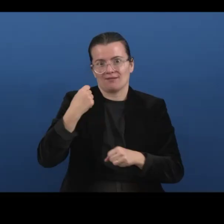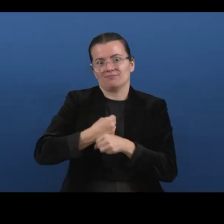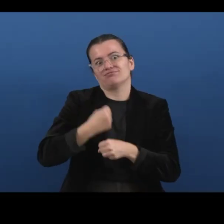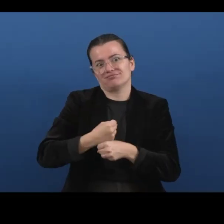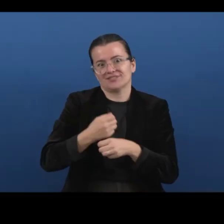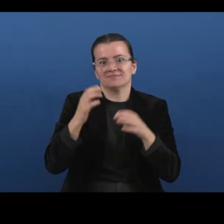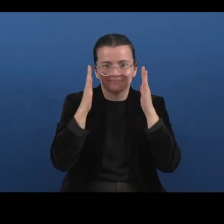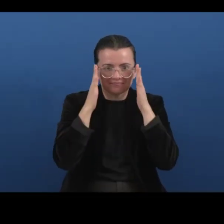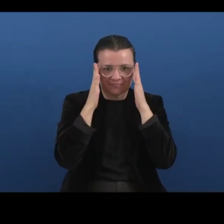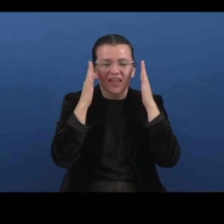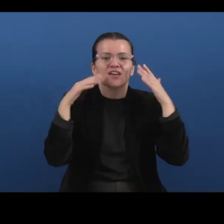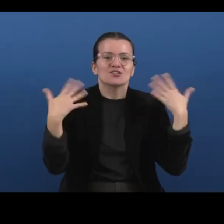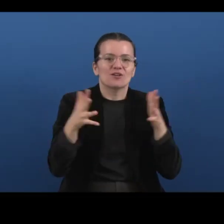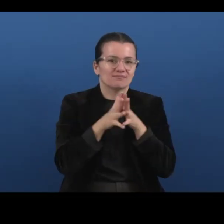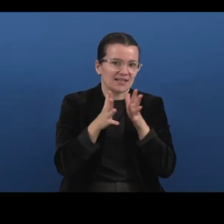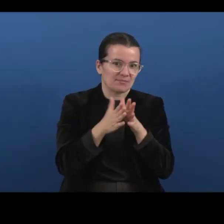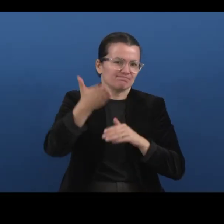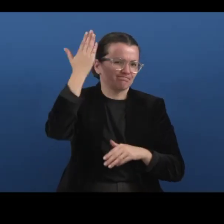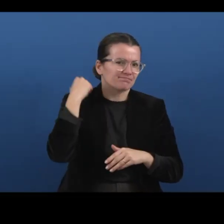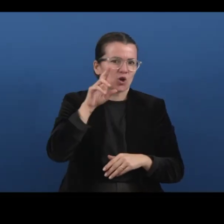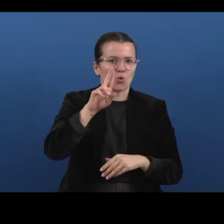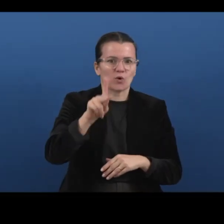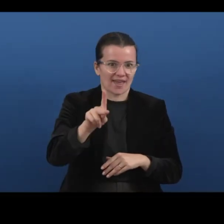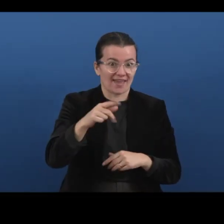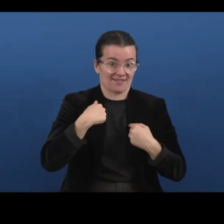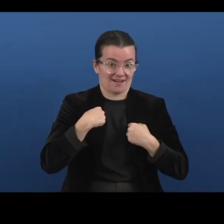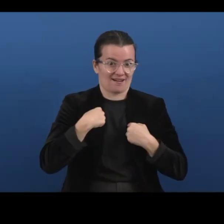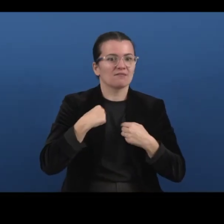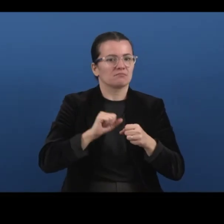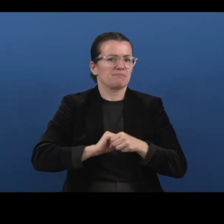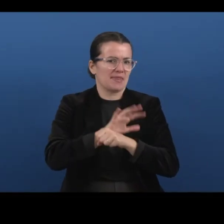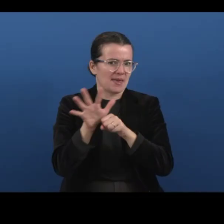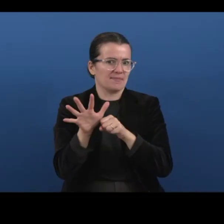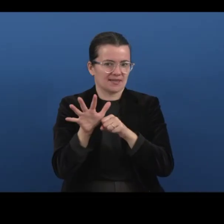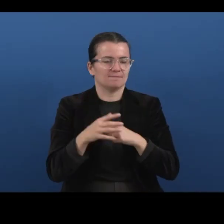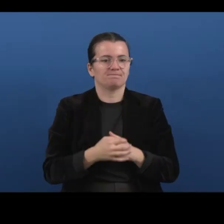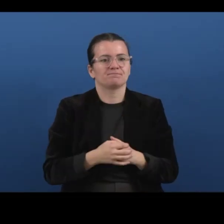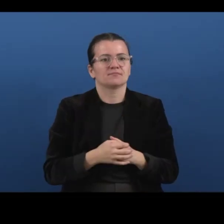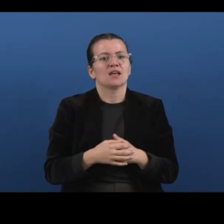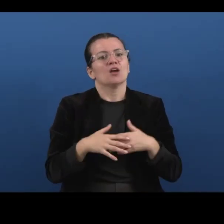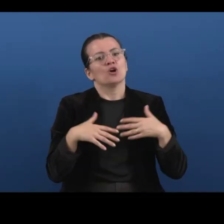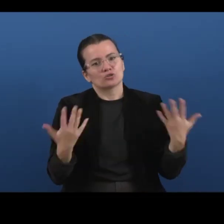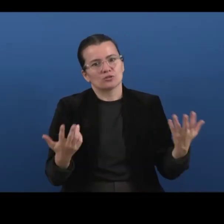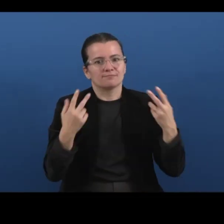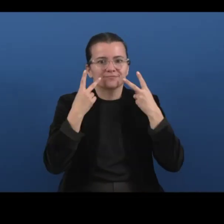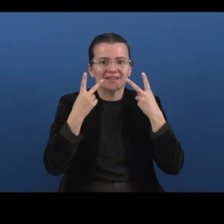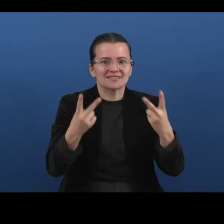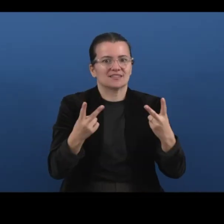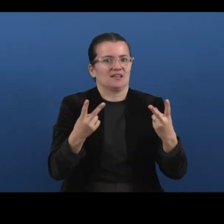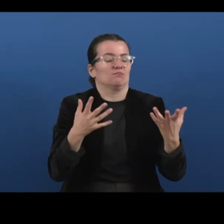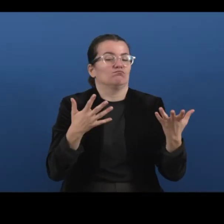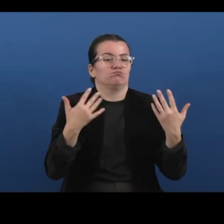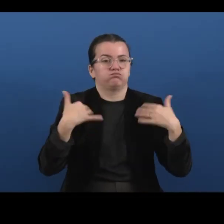where this started, there was a lot of noise from our carers crying out for support, to be honest, because